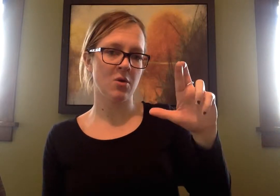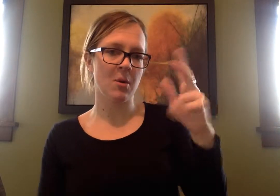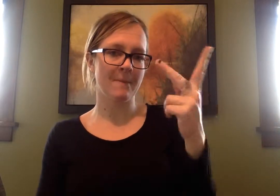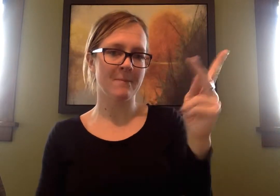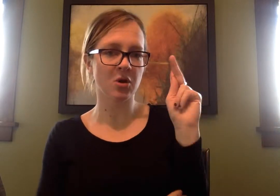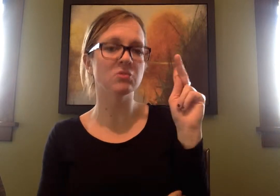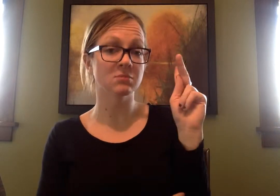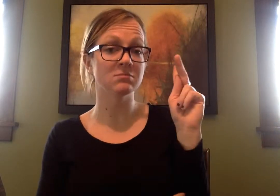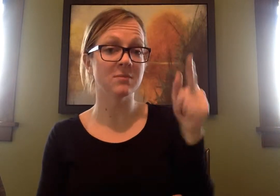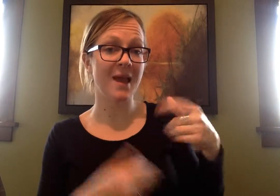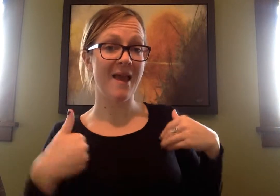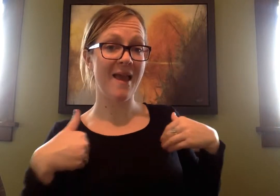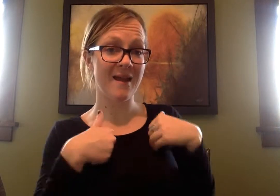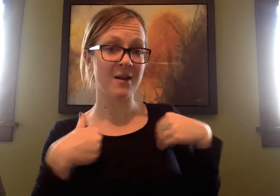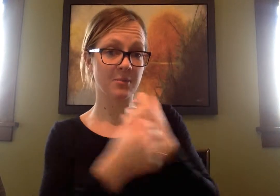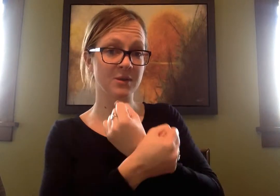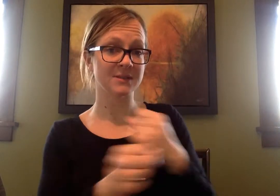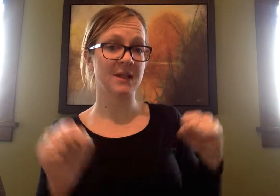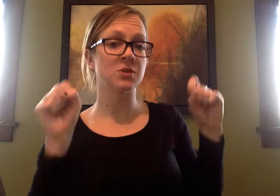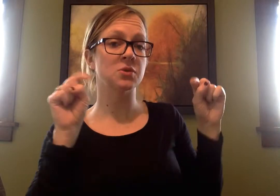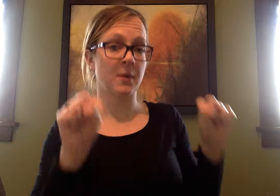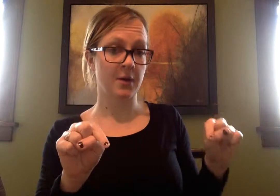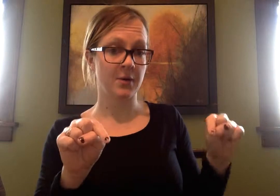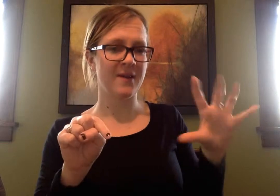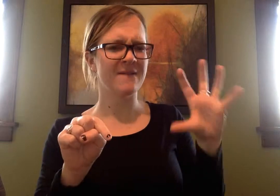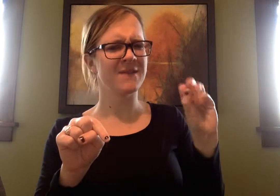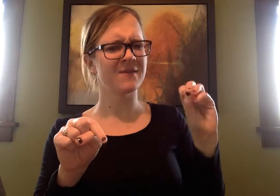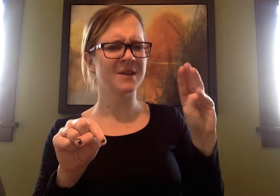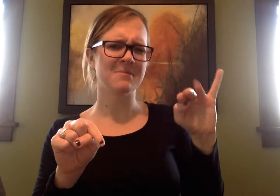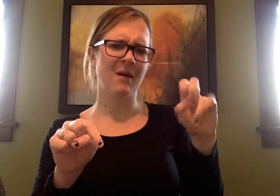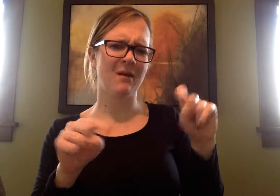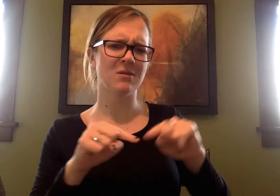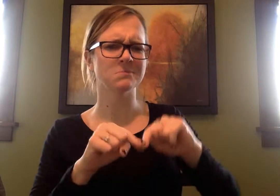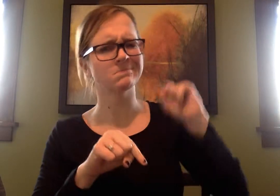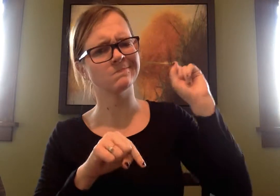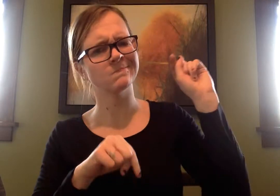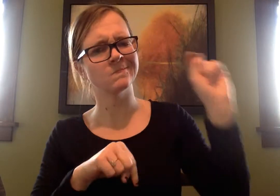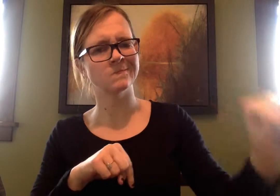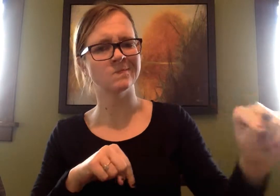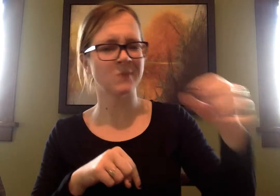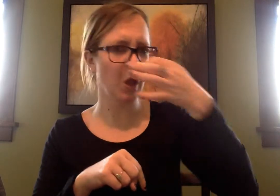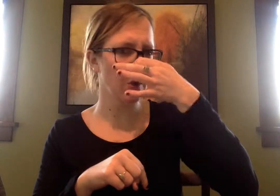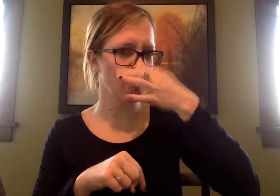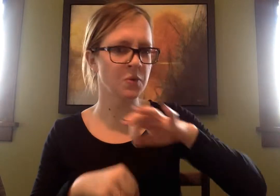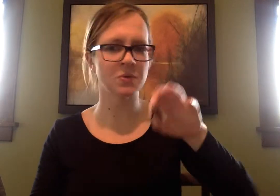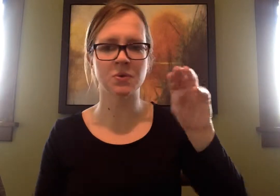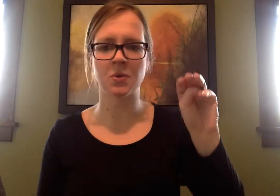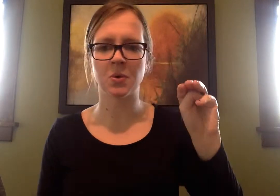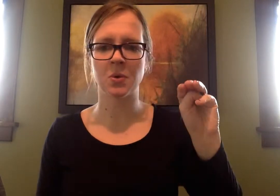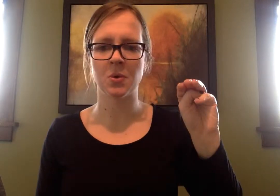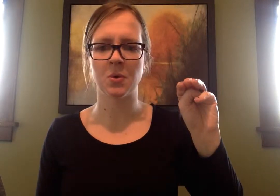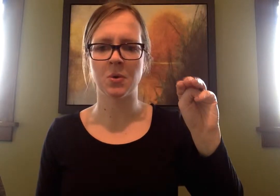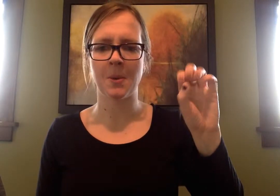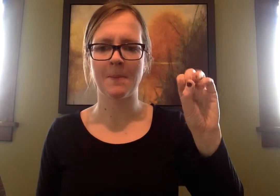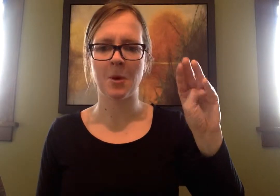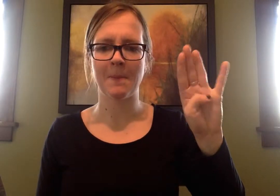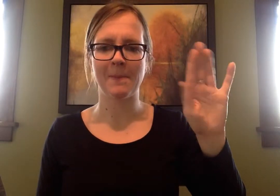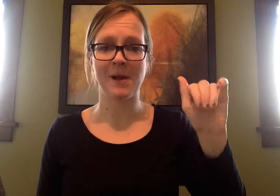50 miles away, near the city of Mombasa. Dr. Paula Kahumbu, the manager, immediately